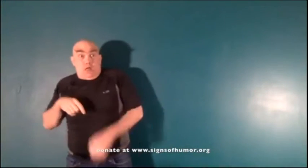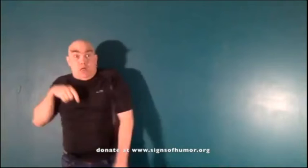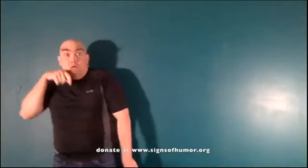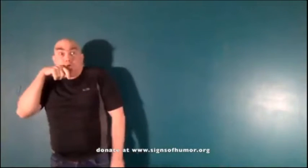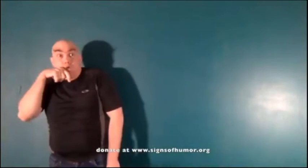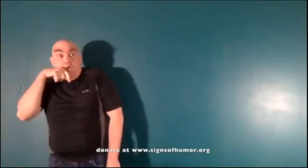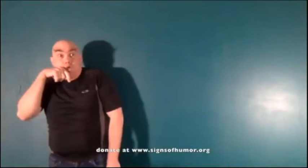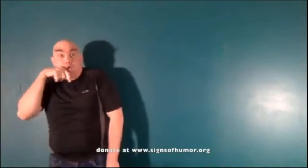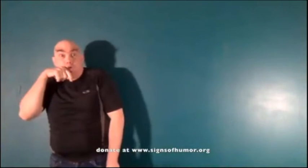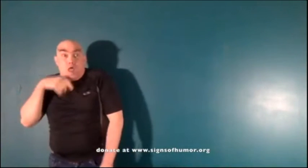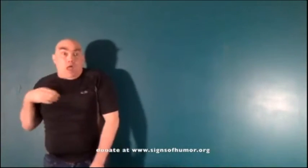has skinned it and sent it on its way.